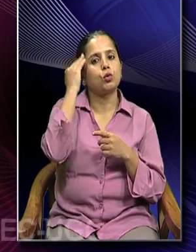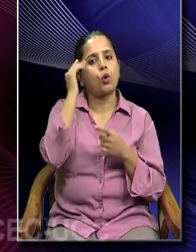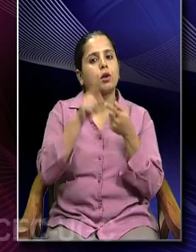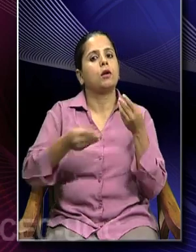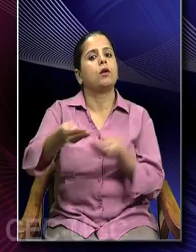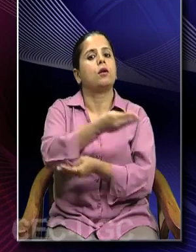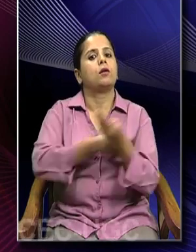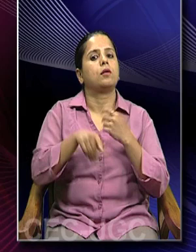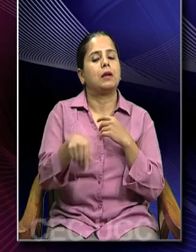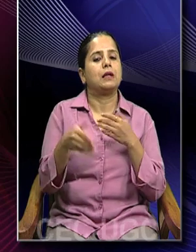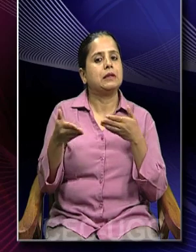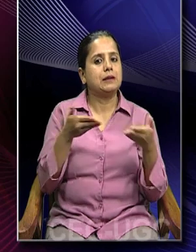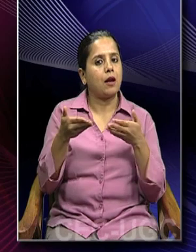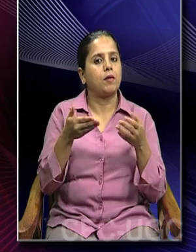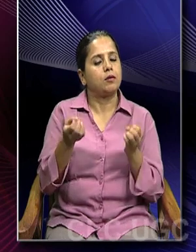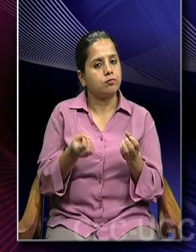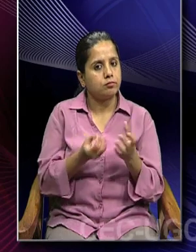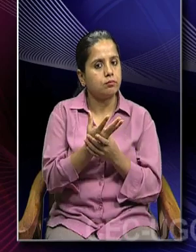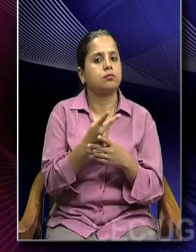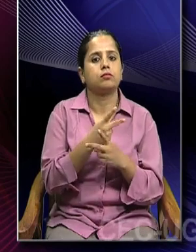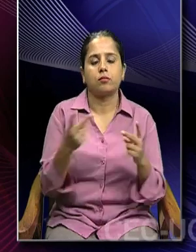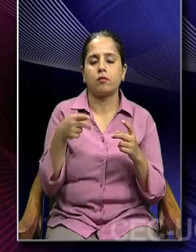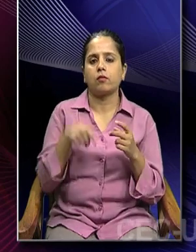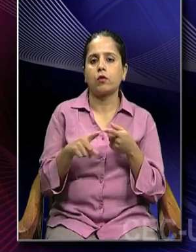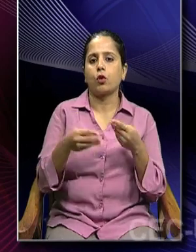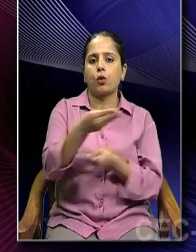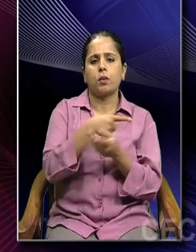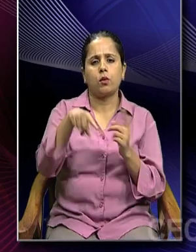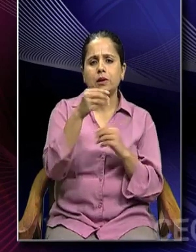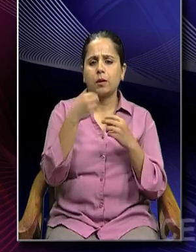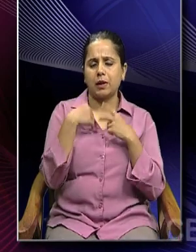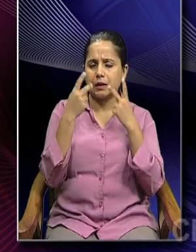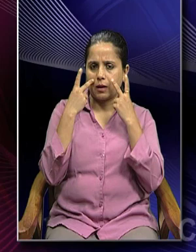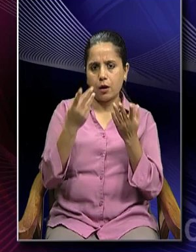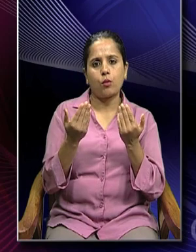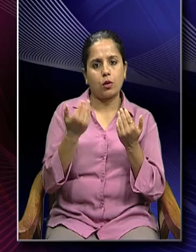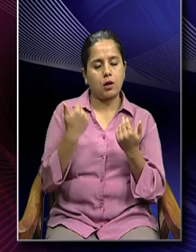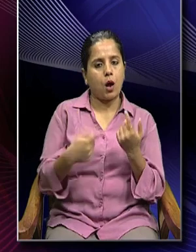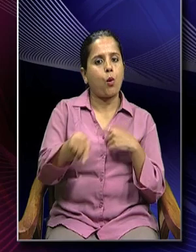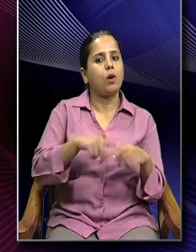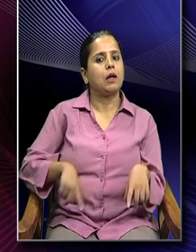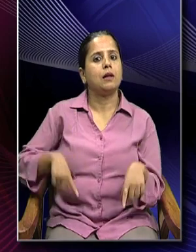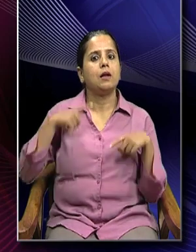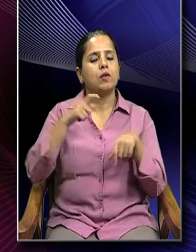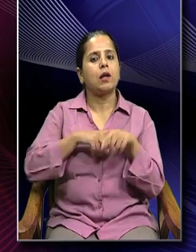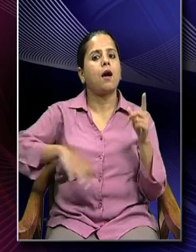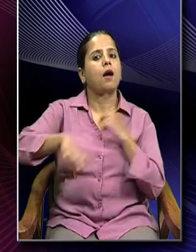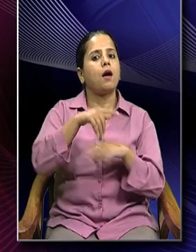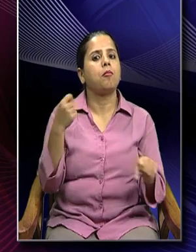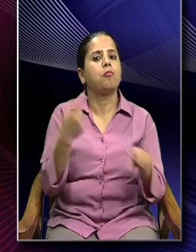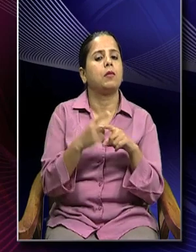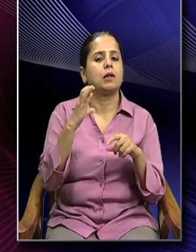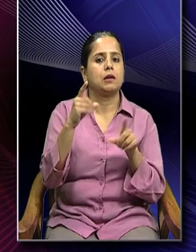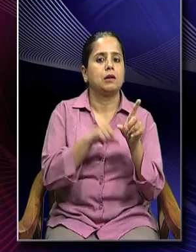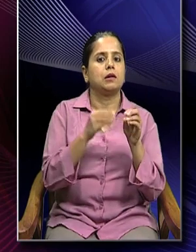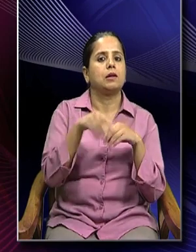started talking about service oriented economy. So, to some extent we can say that right now we are living in an era which belongs to